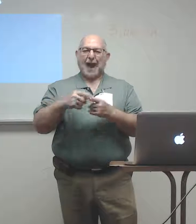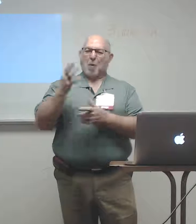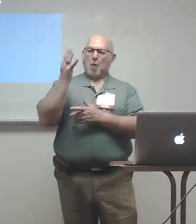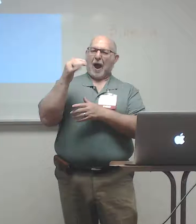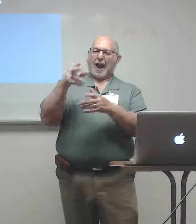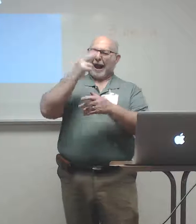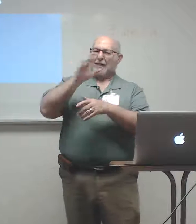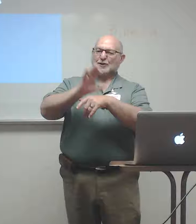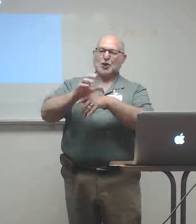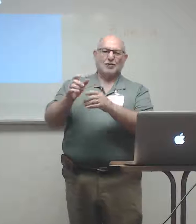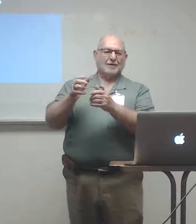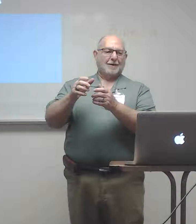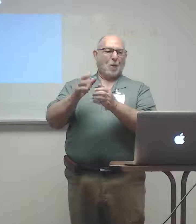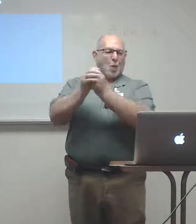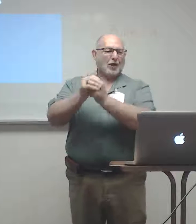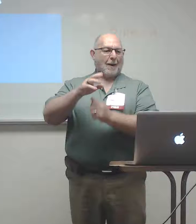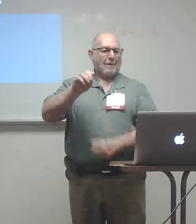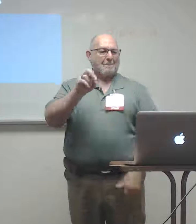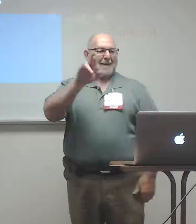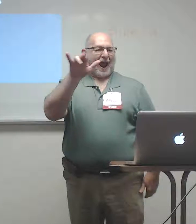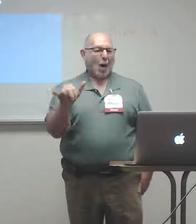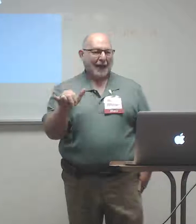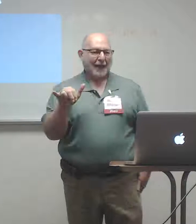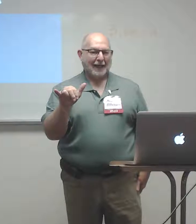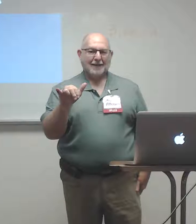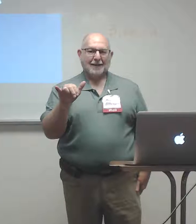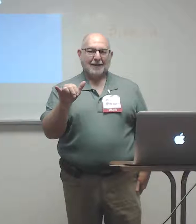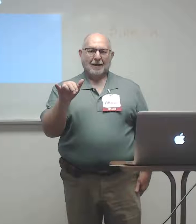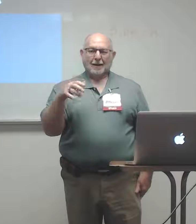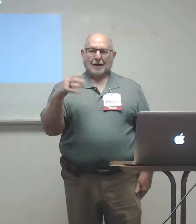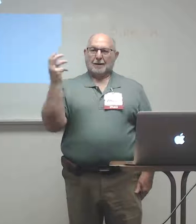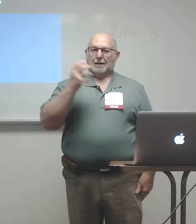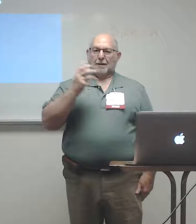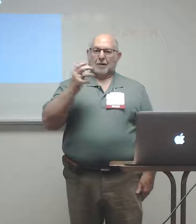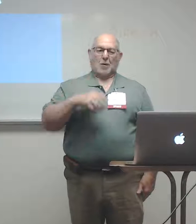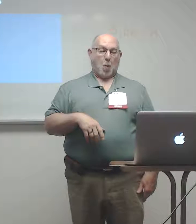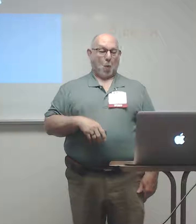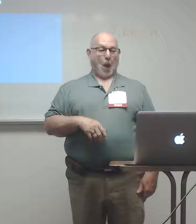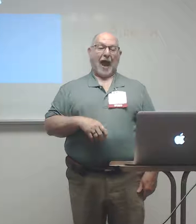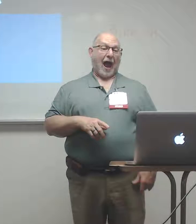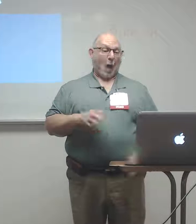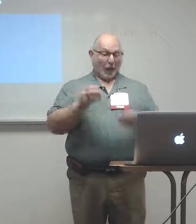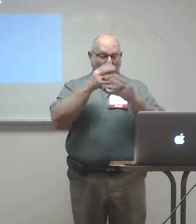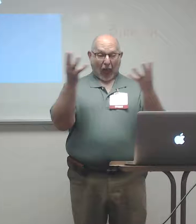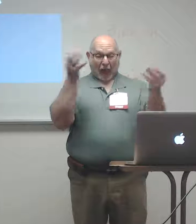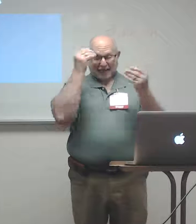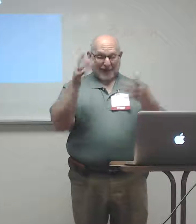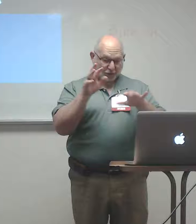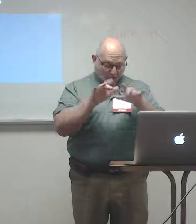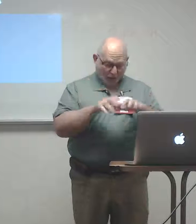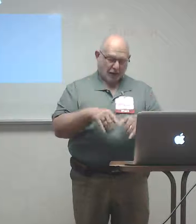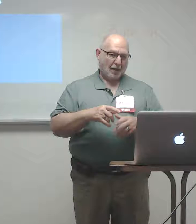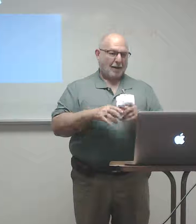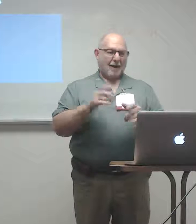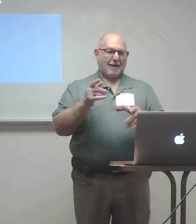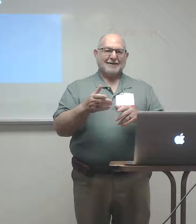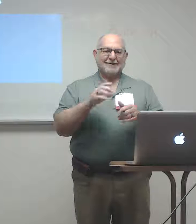About why Catholic Church worship Mary. For example, I've found that information about why the Catholic Church